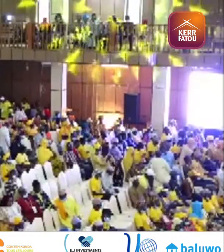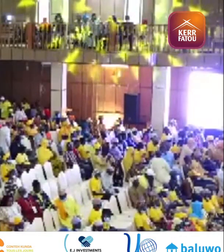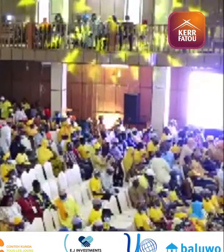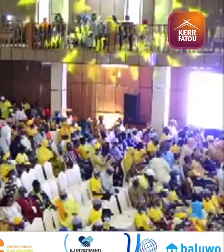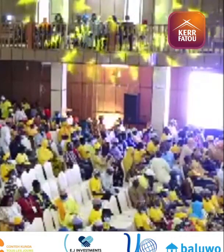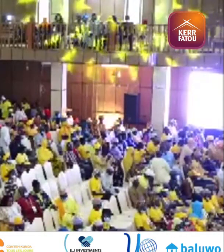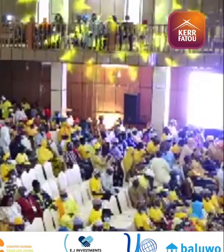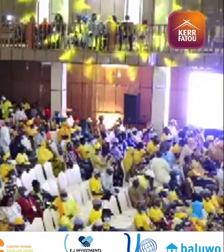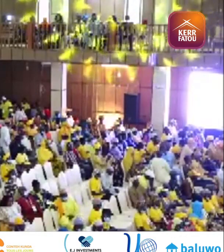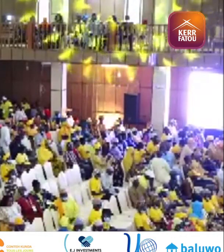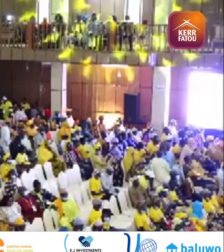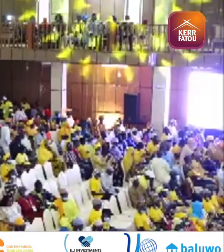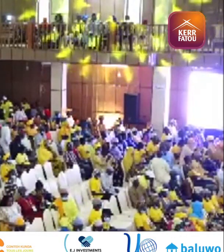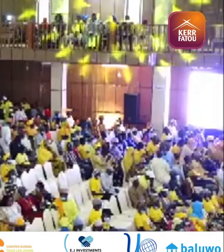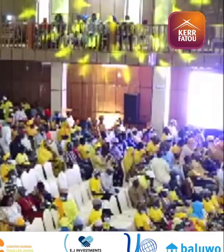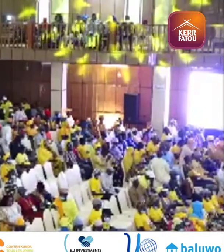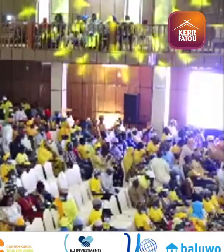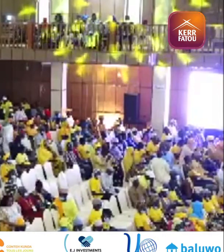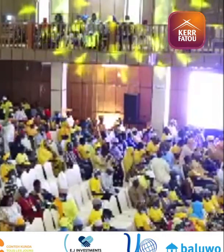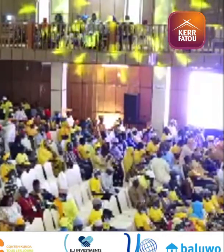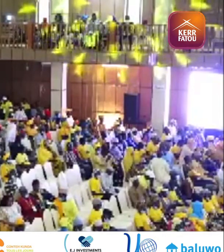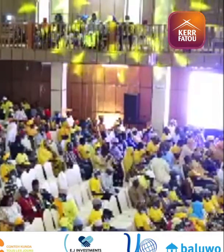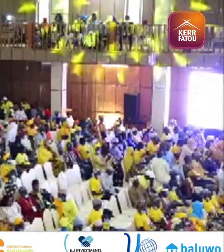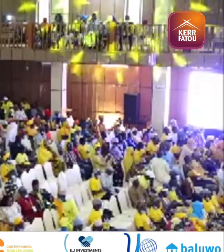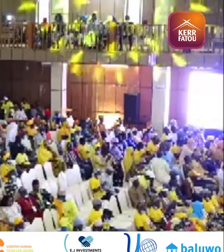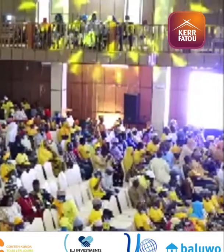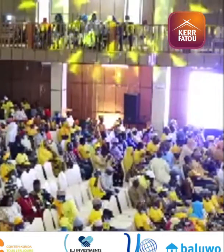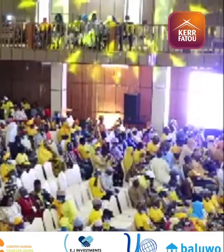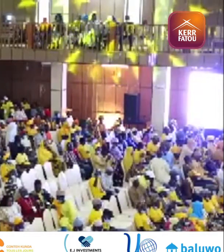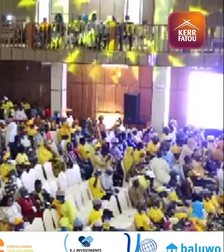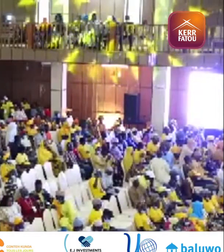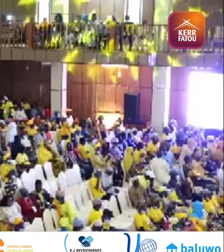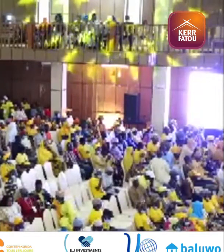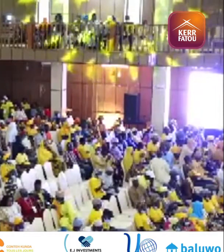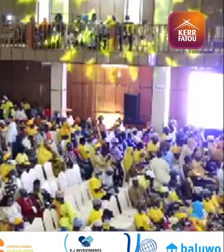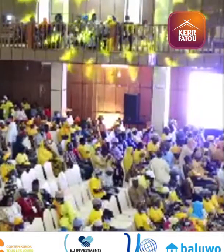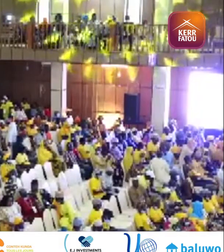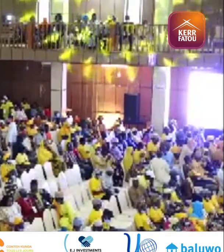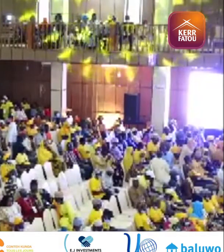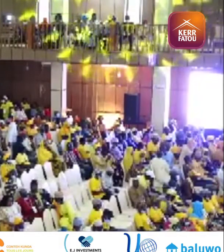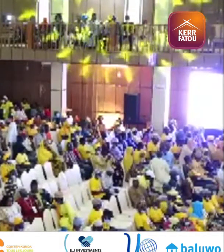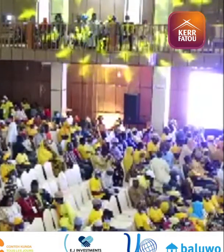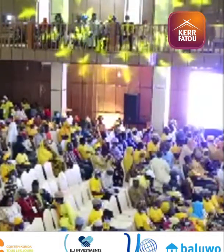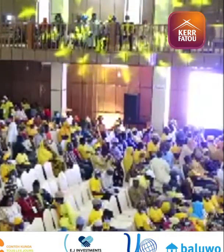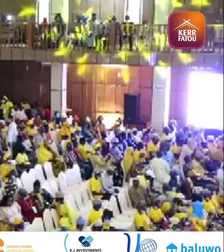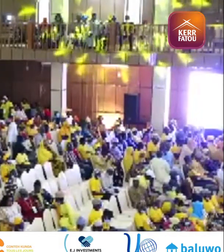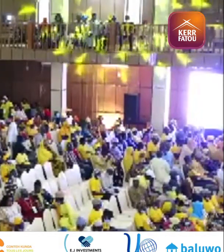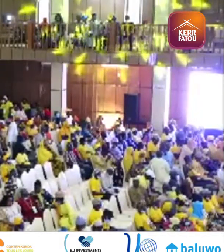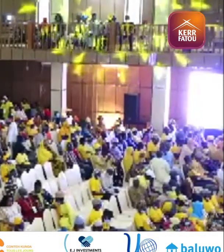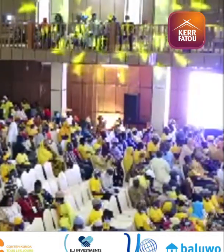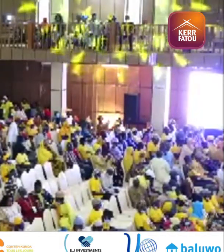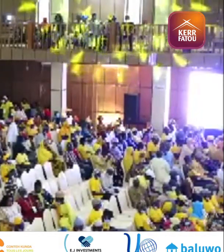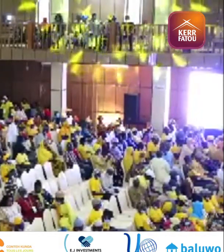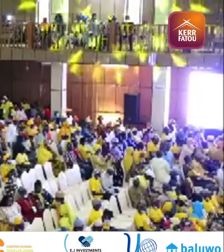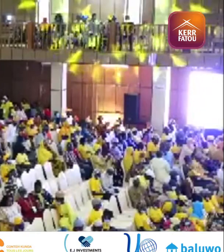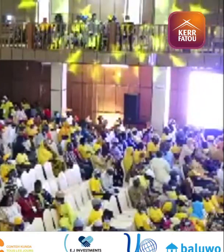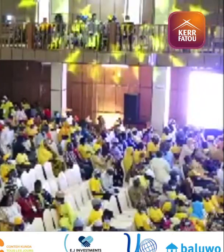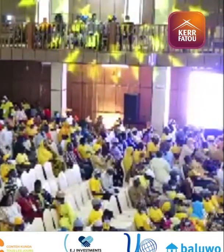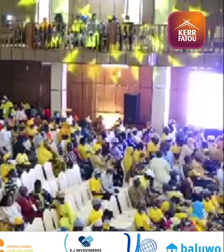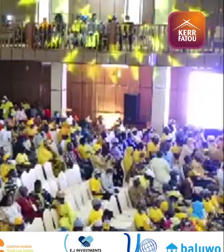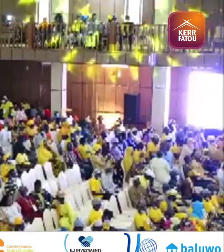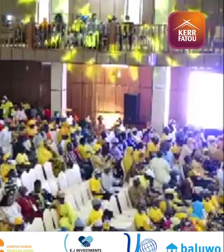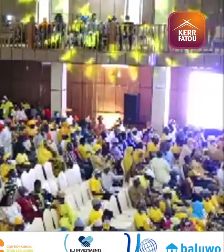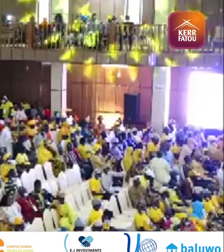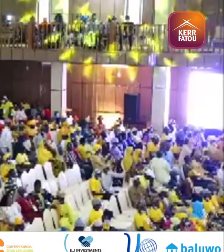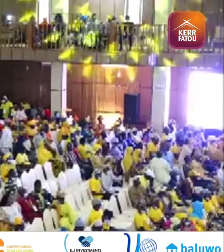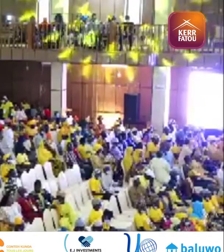Bureau. That event, people were debating among themselves whether all these